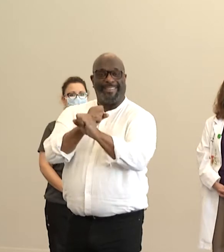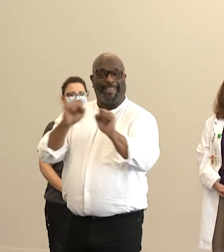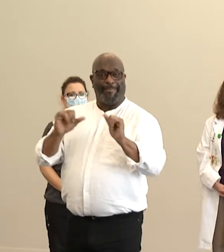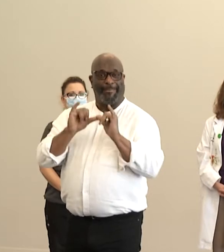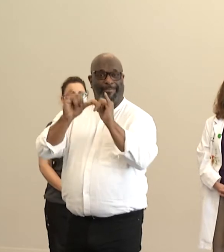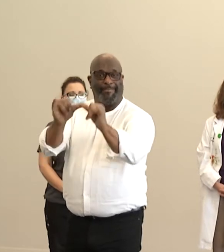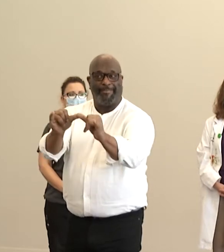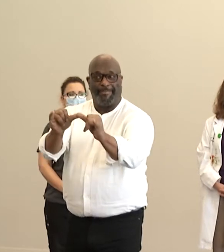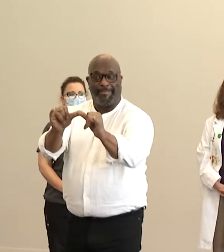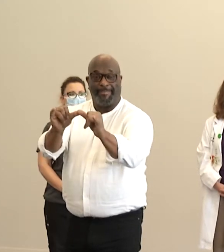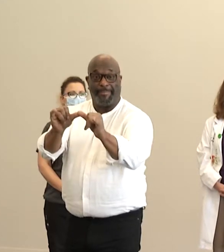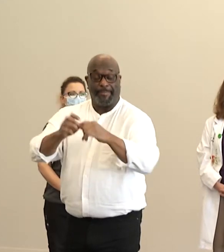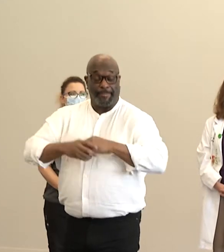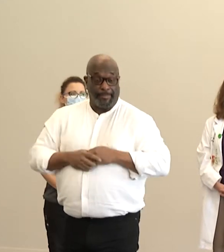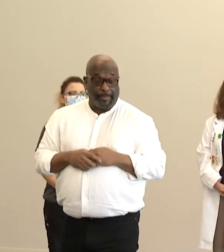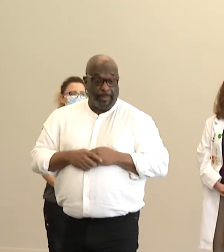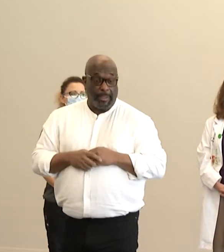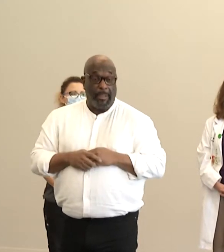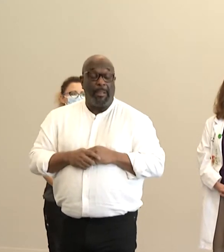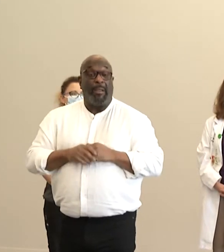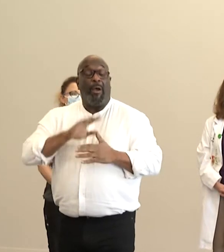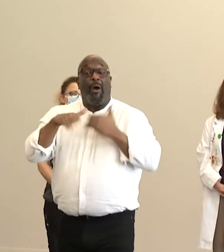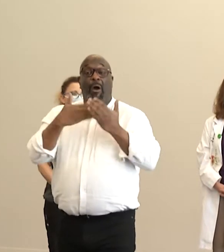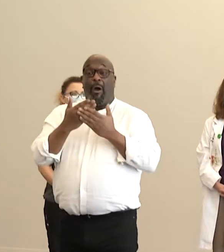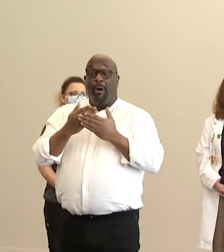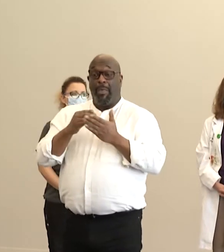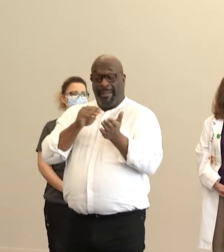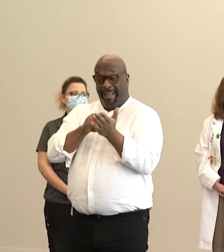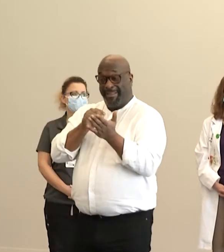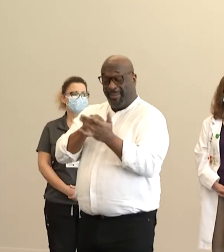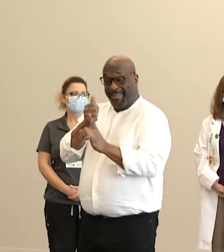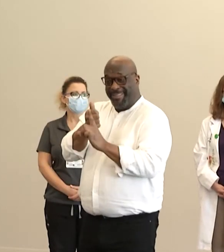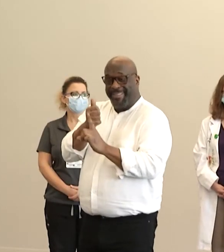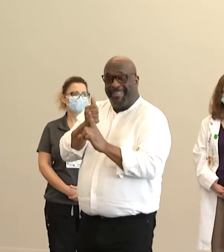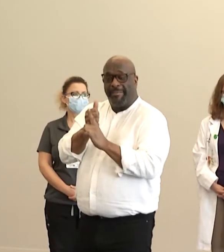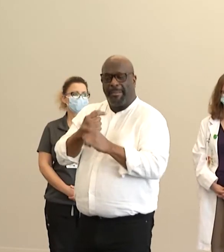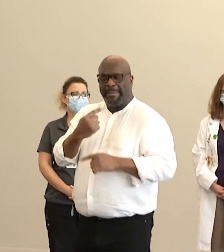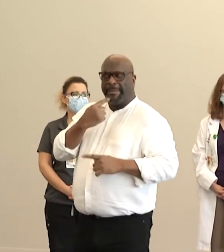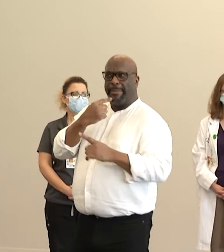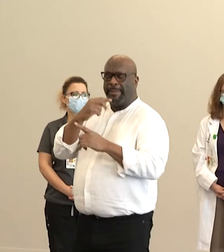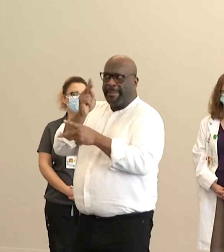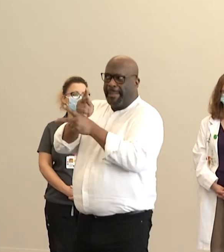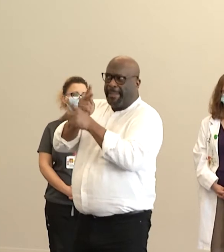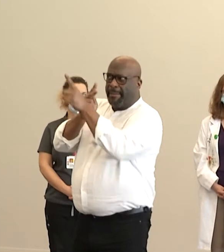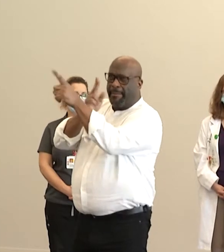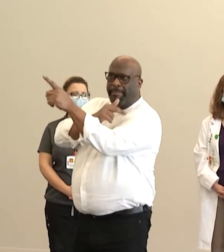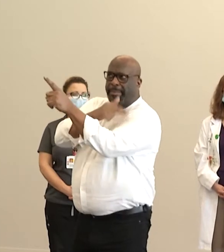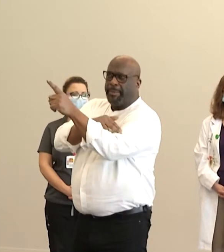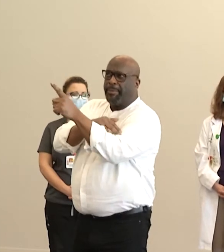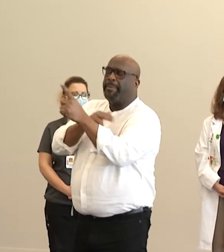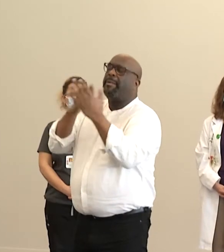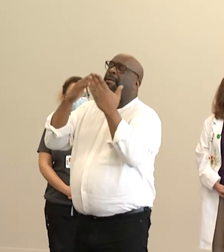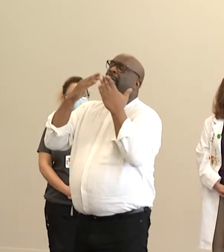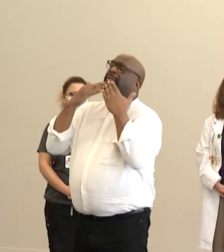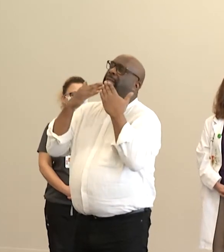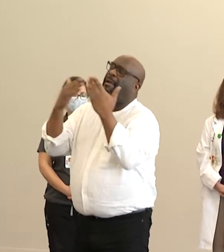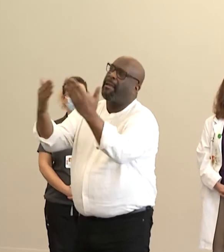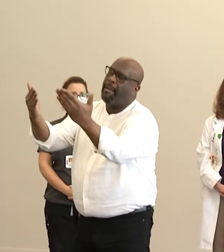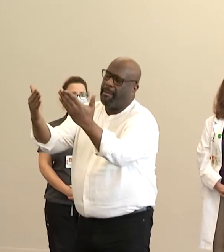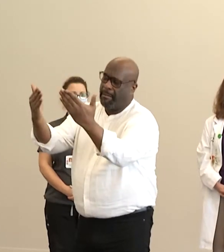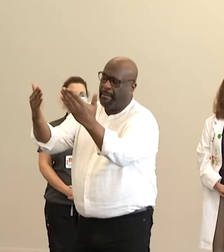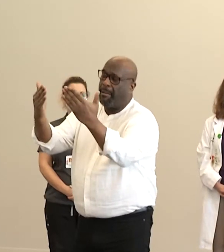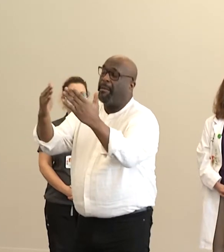doors. To our critical care physicians, nurses, and staff, thank you for applying your